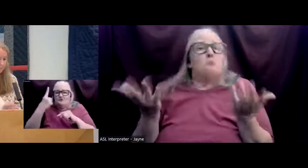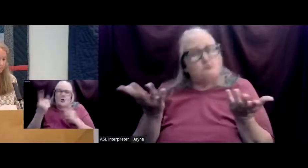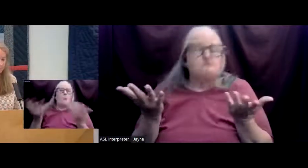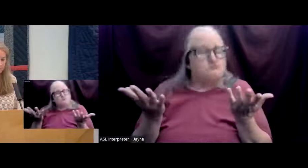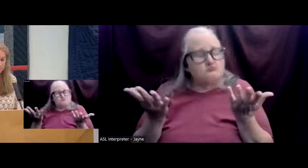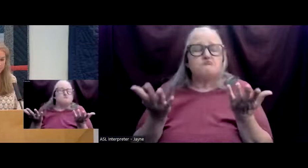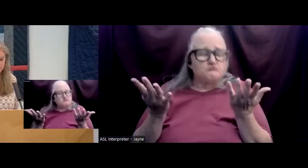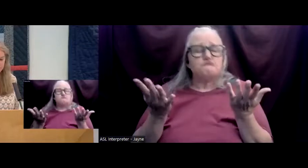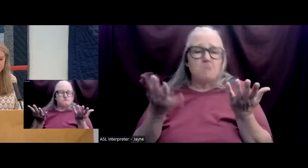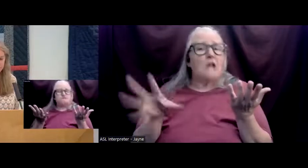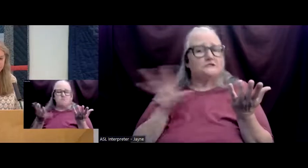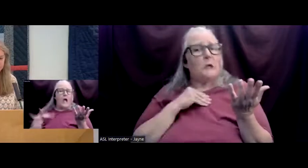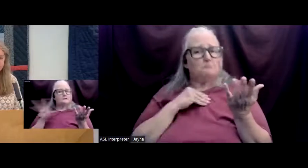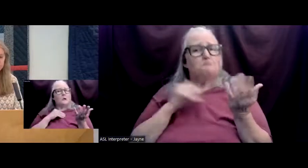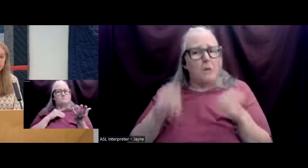there.